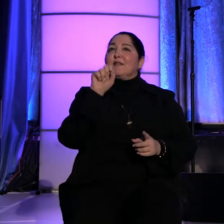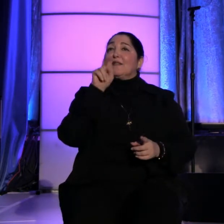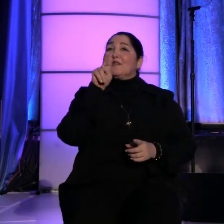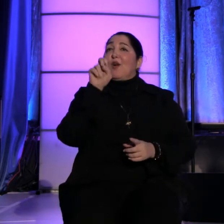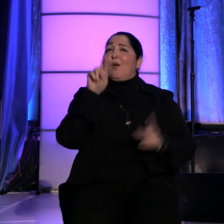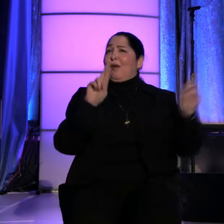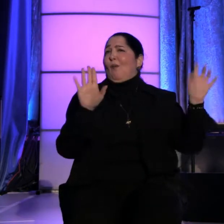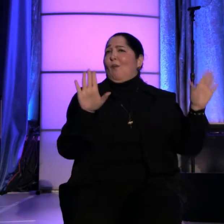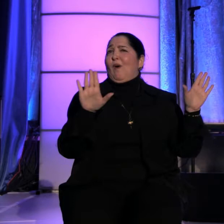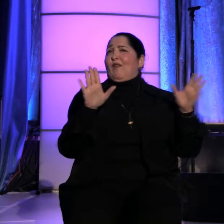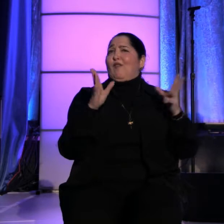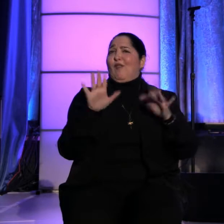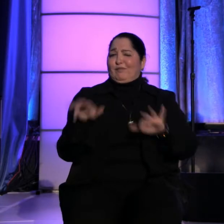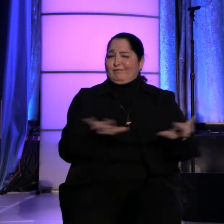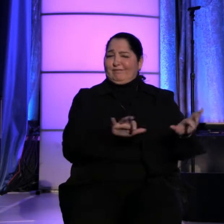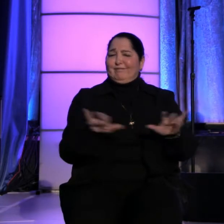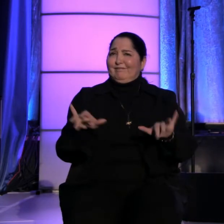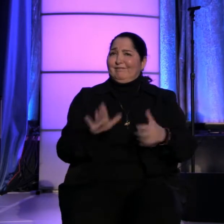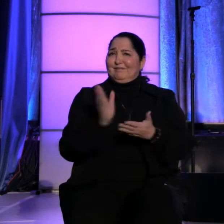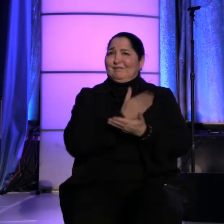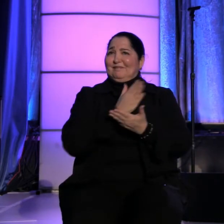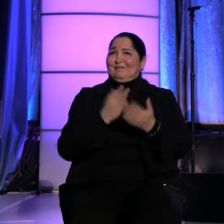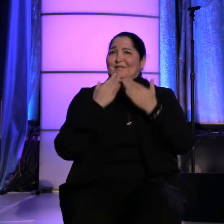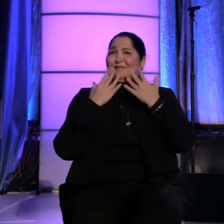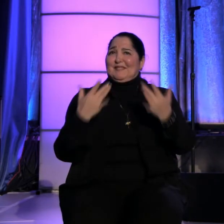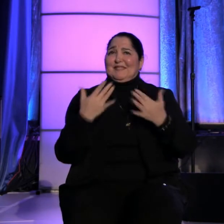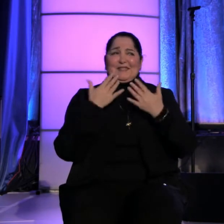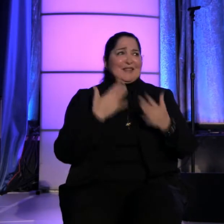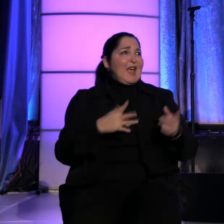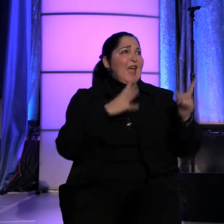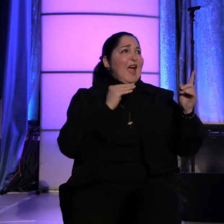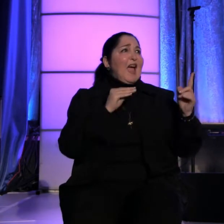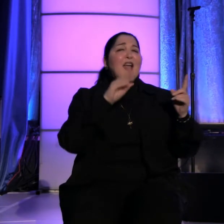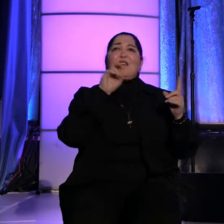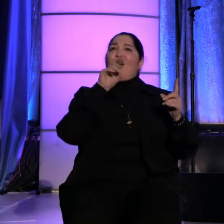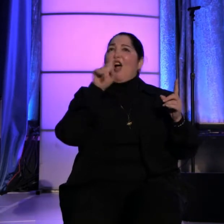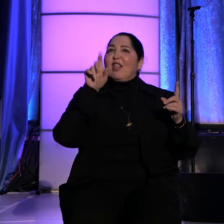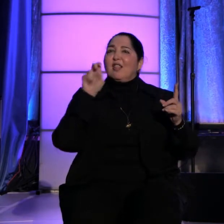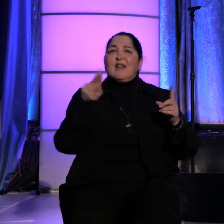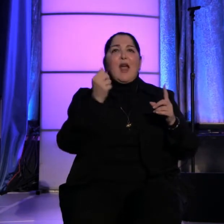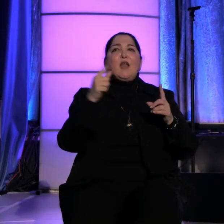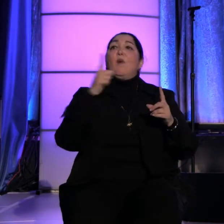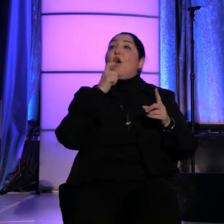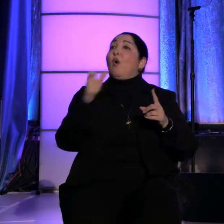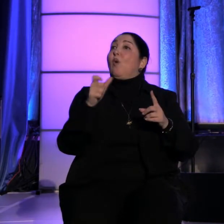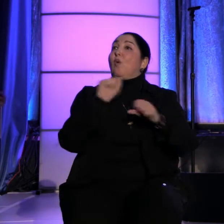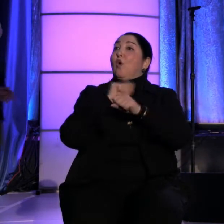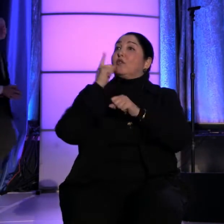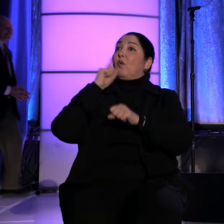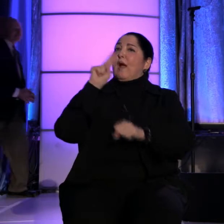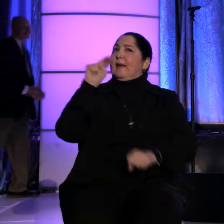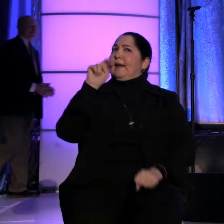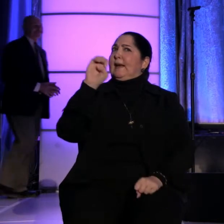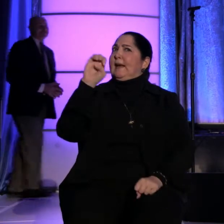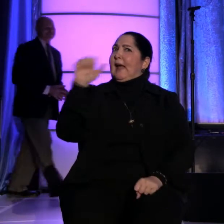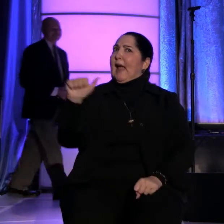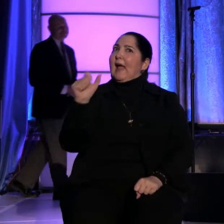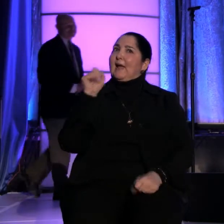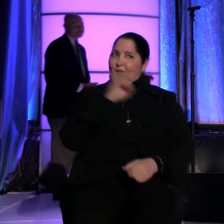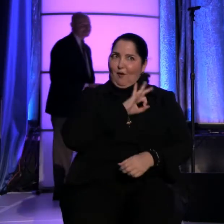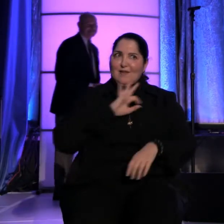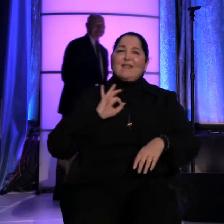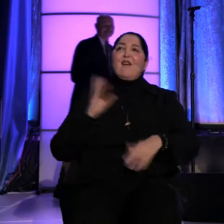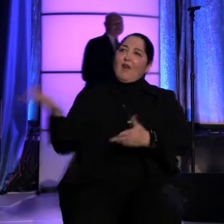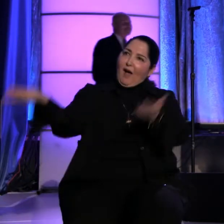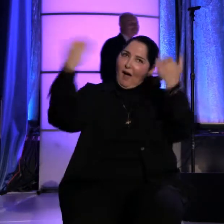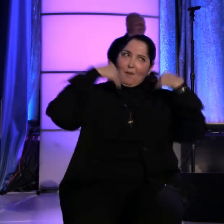job earlier, and also Colleen Jennings-Rogensack, and anybody employed by the National Endowment for the Arts, if you're on staff, come join